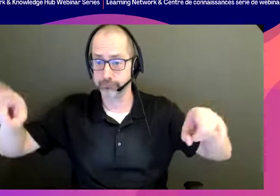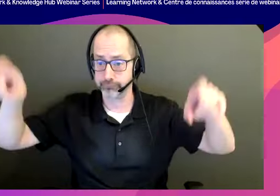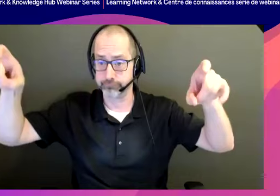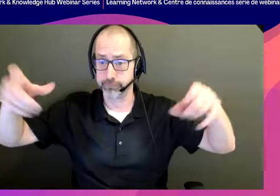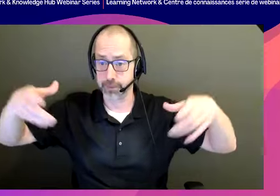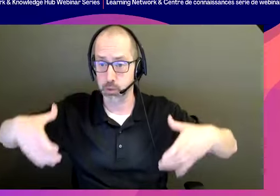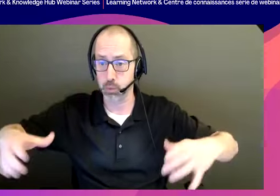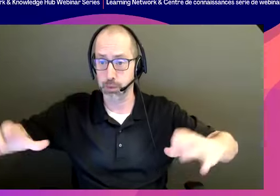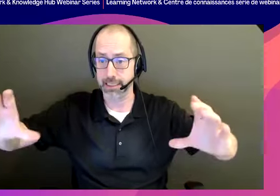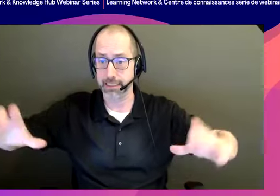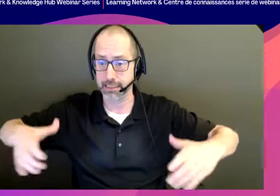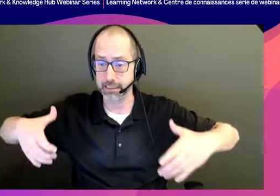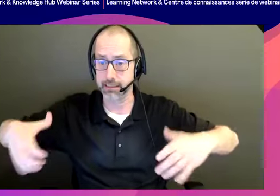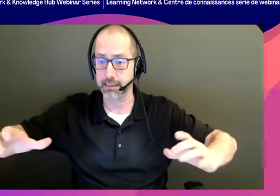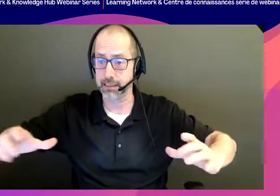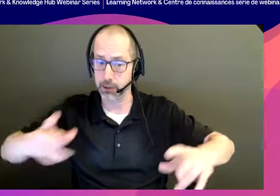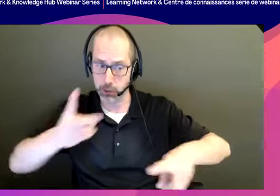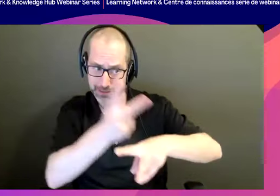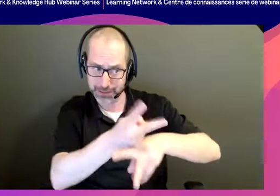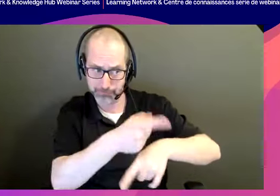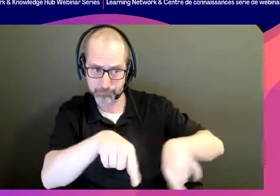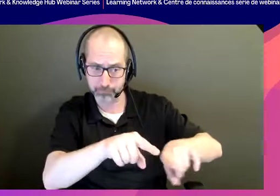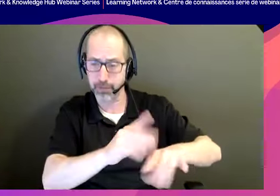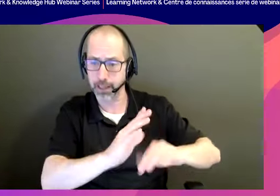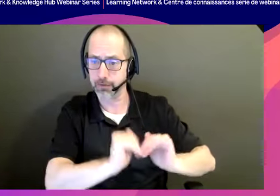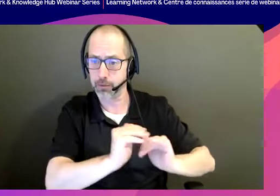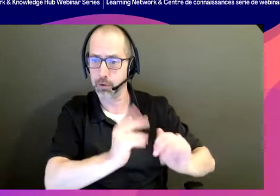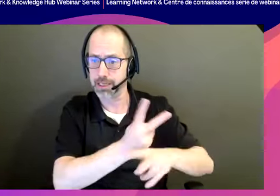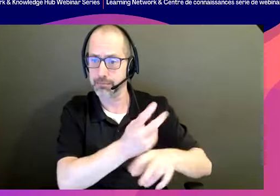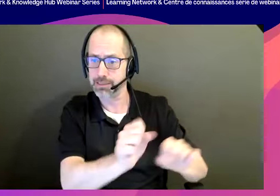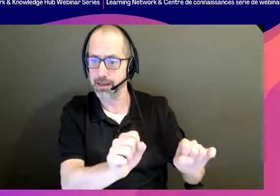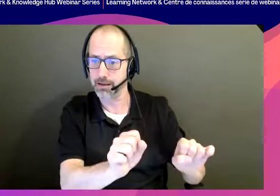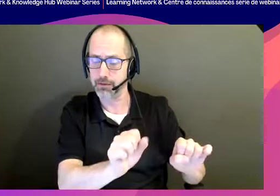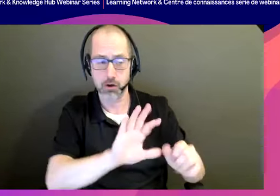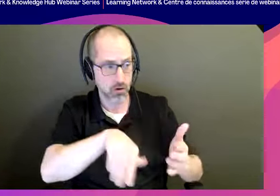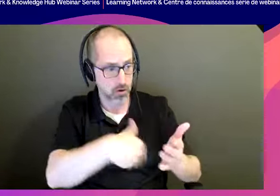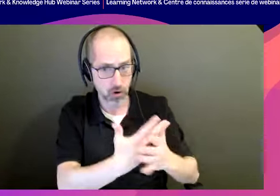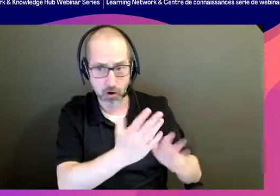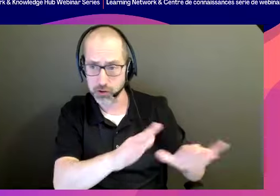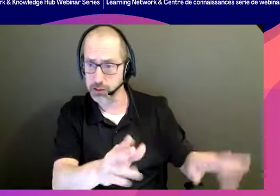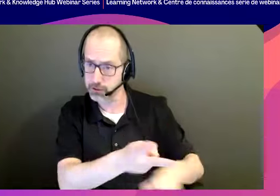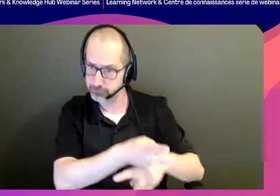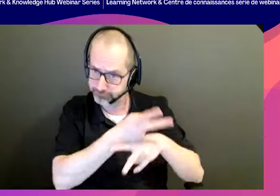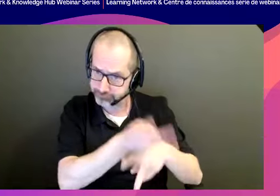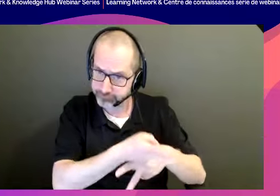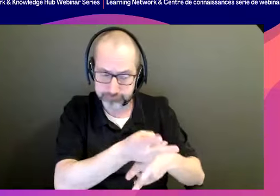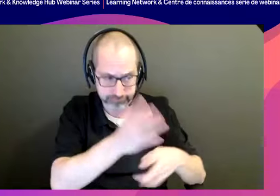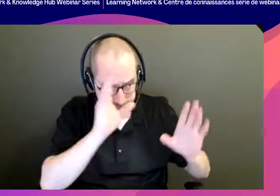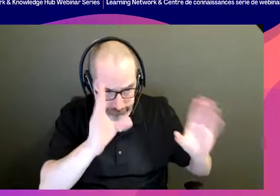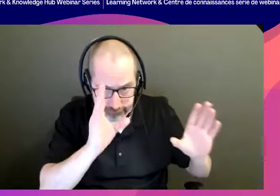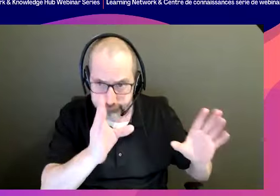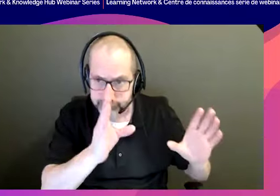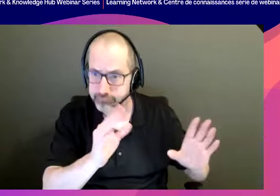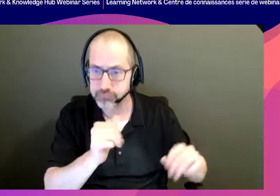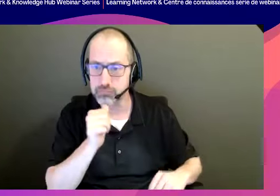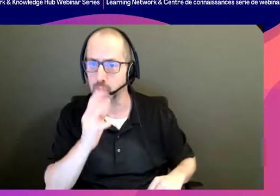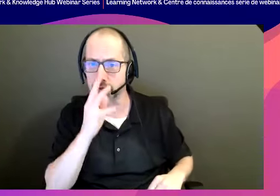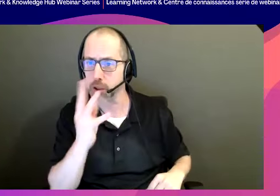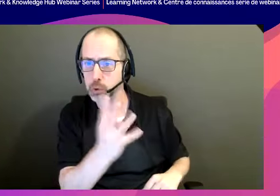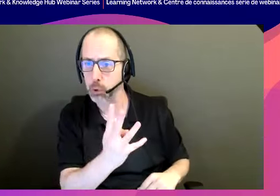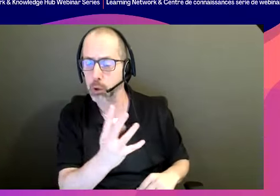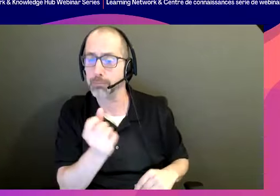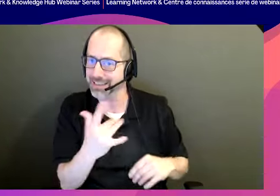All the children were well cared for and they weren't left unattended, but these were different